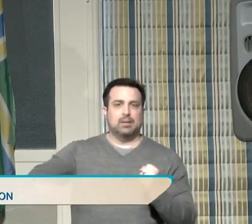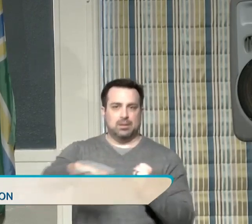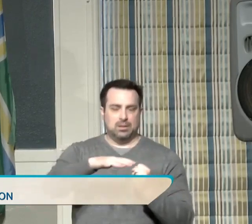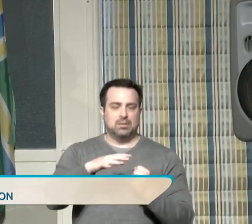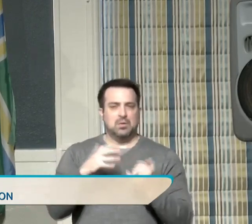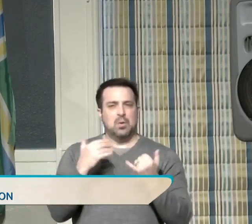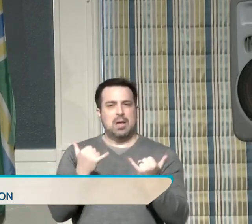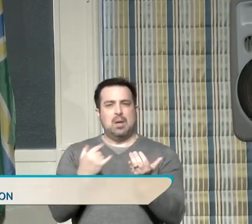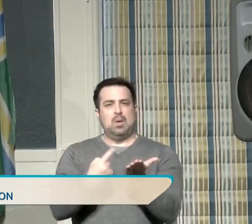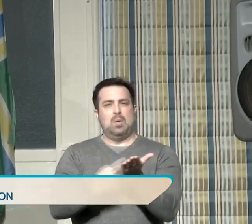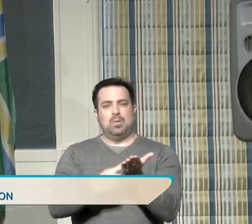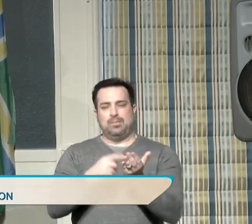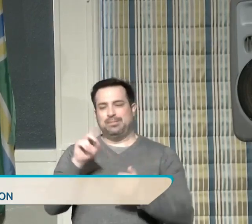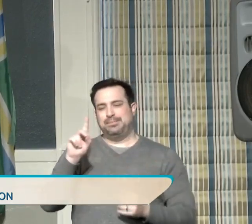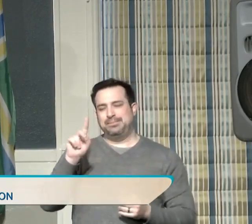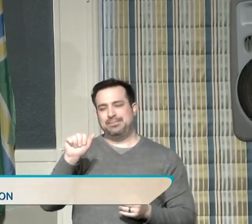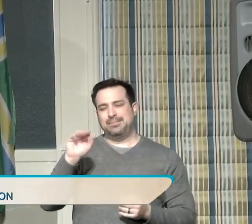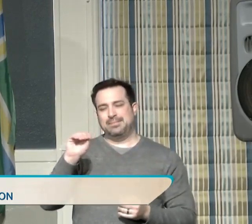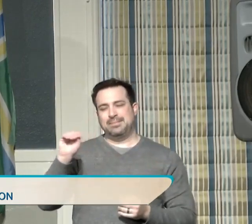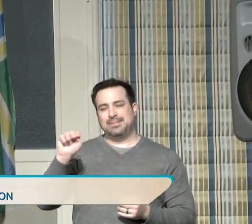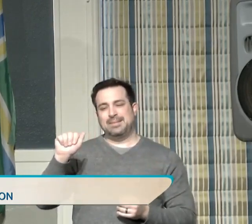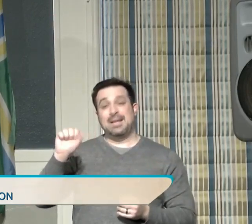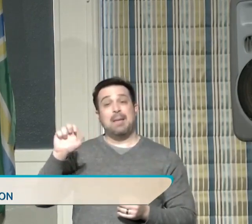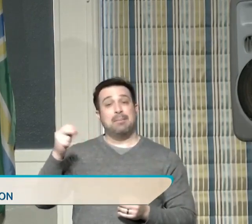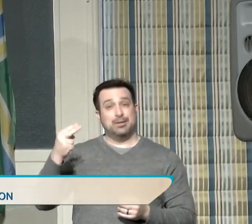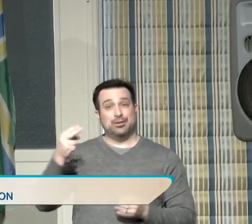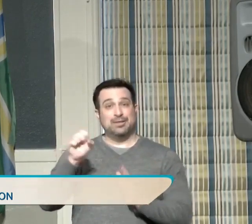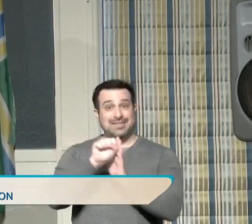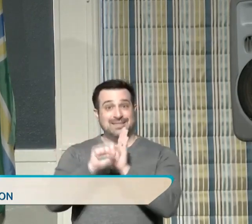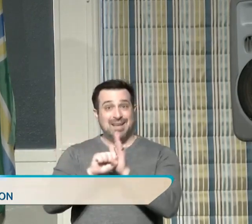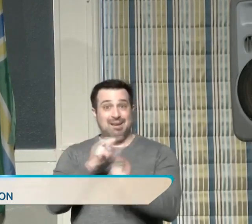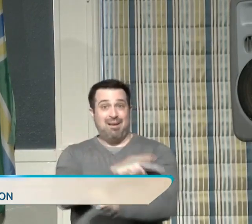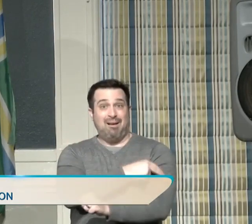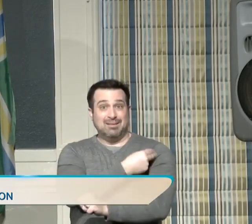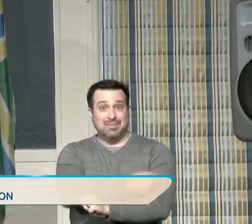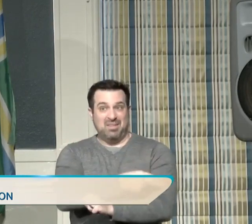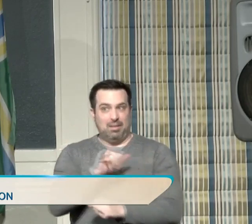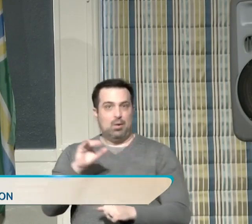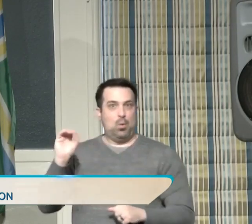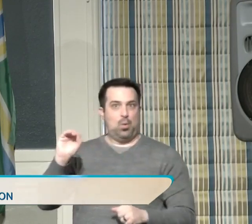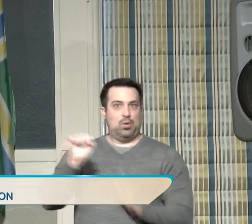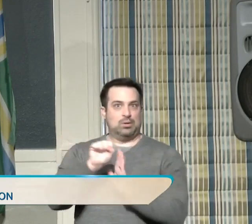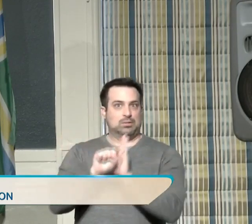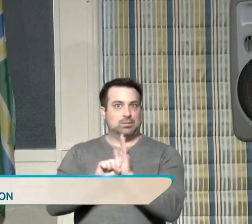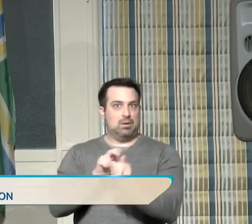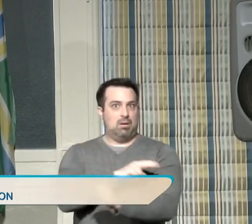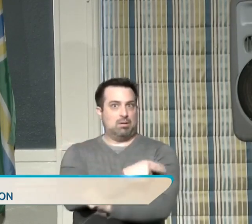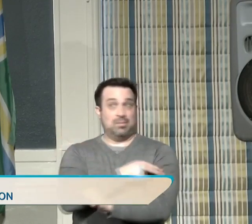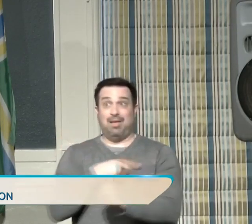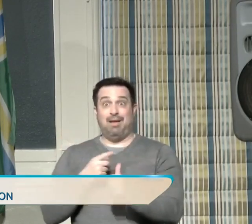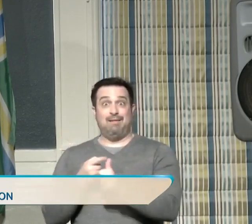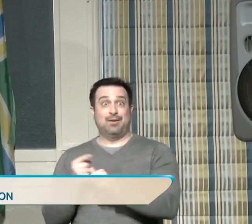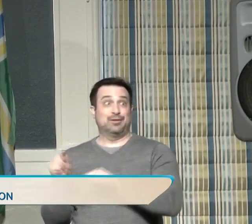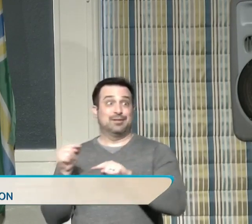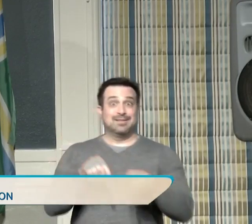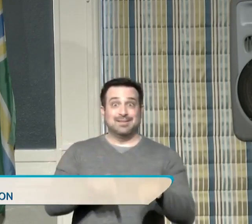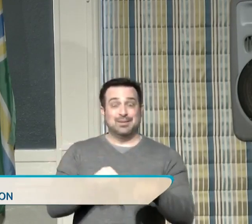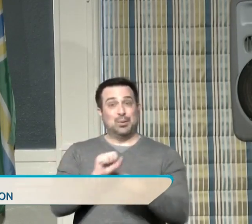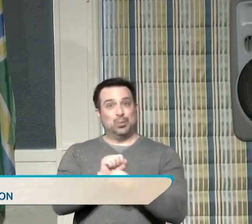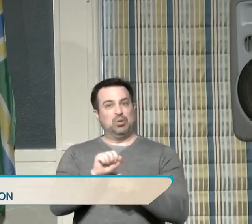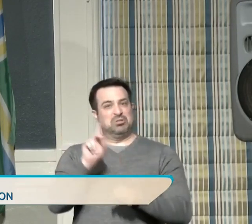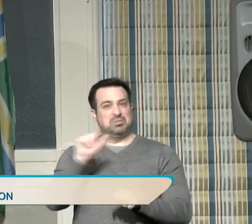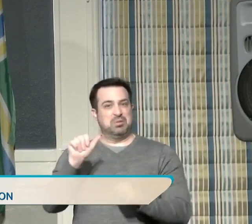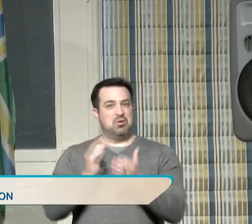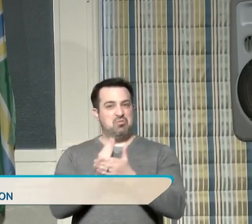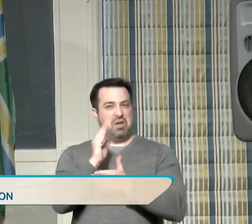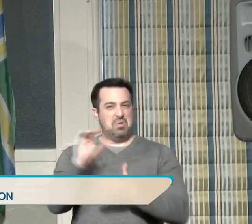Damisch Hospital and Oregon State Hospital. When I first came into work at Disability Rights Oregon, it was in the mental